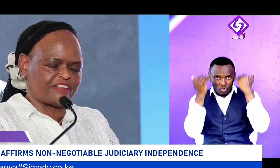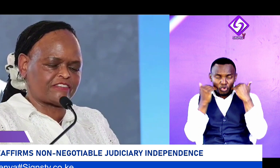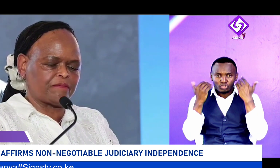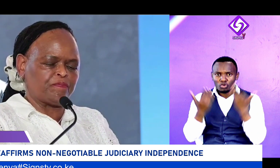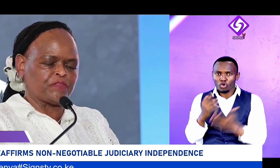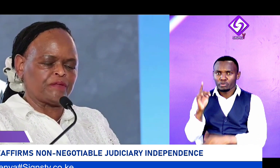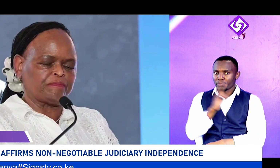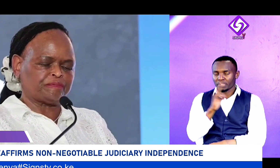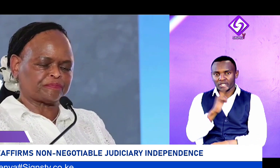officers.